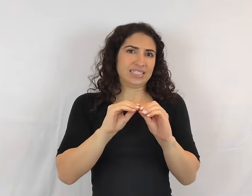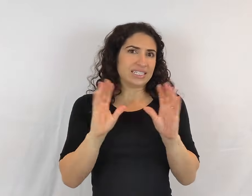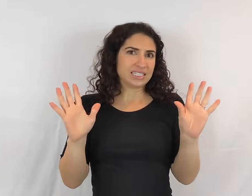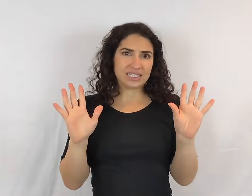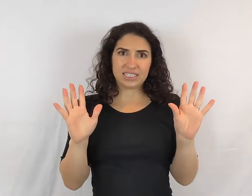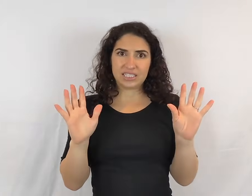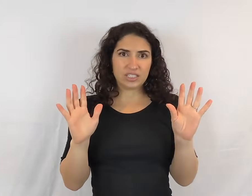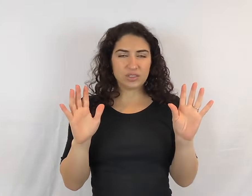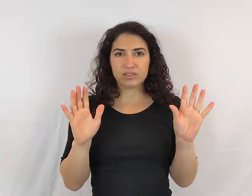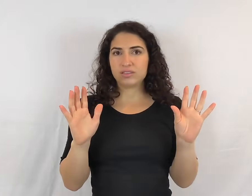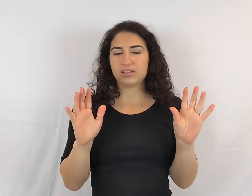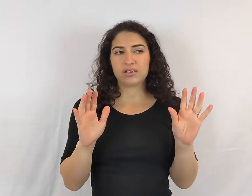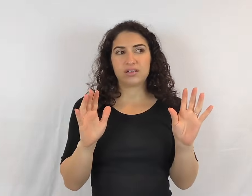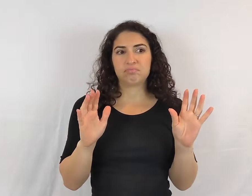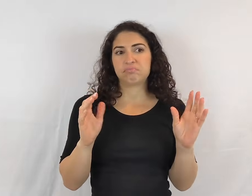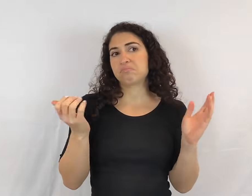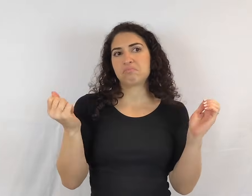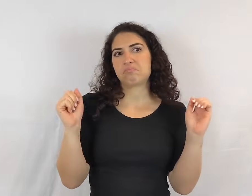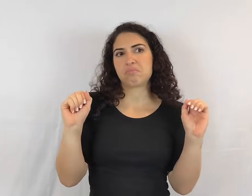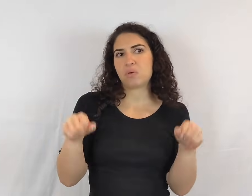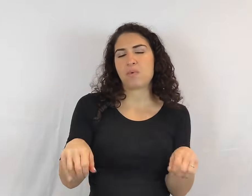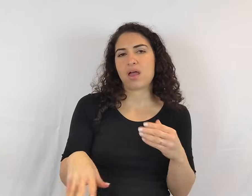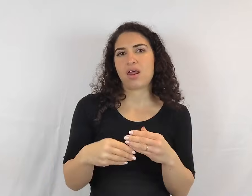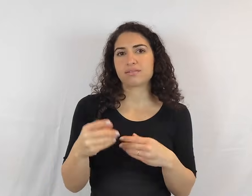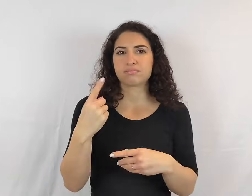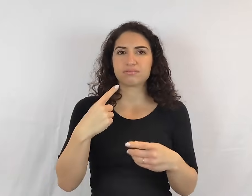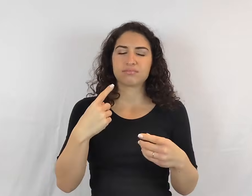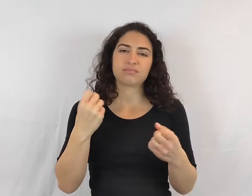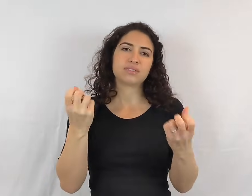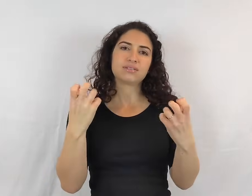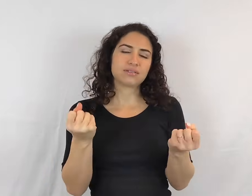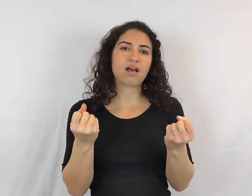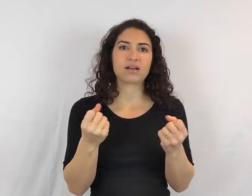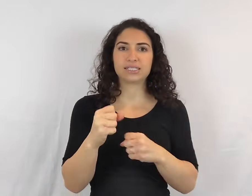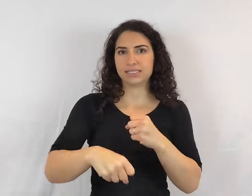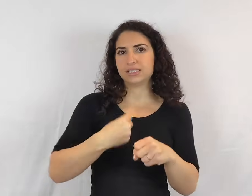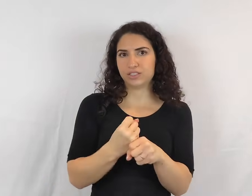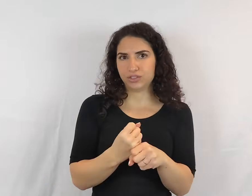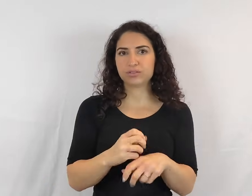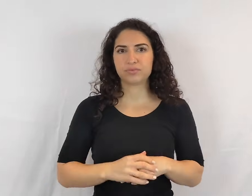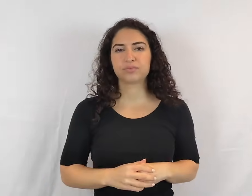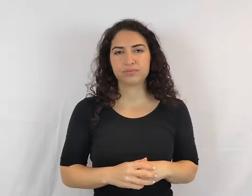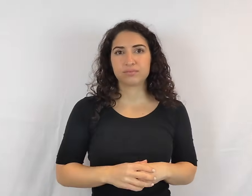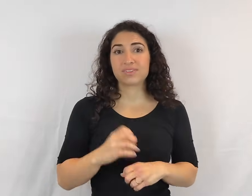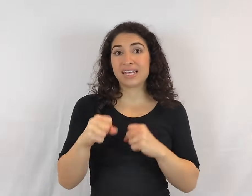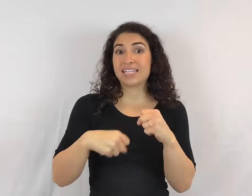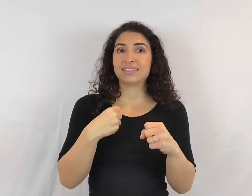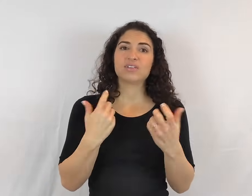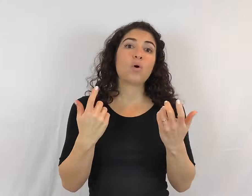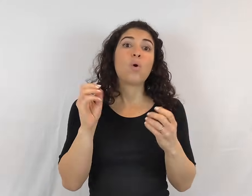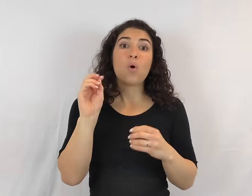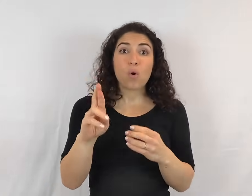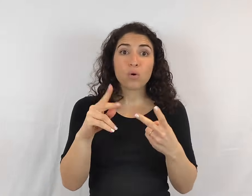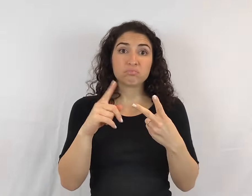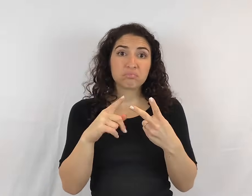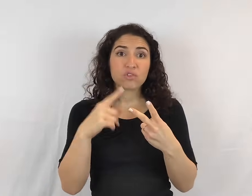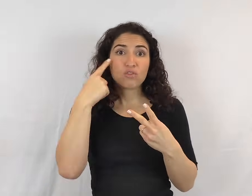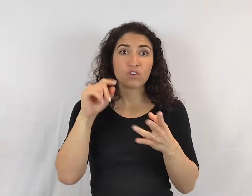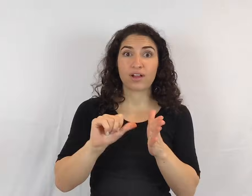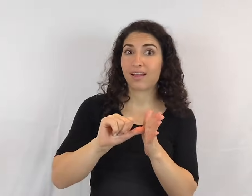If the context is not clear, you can add the sign year. Or